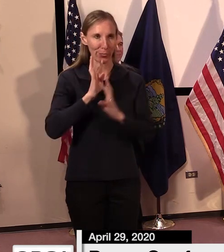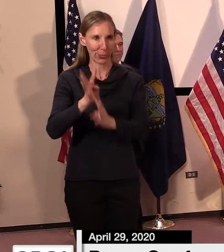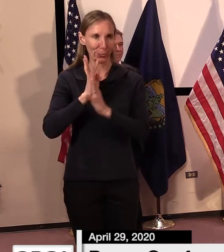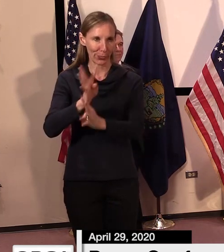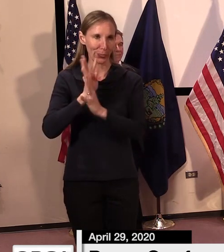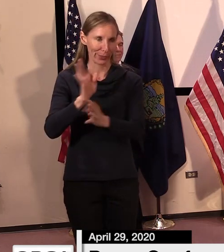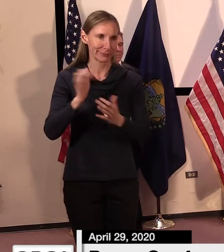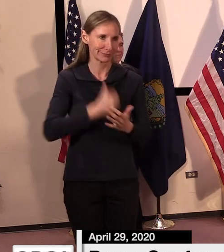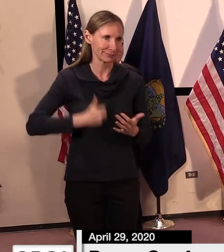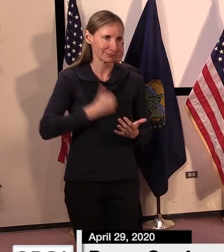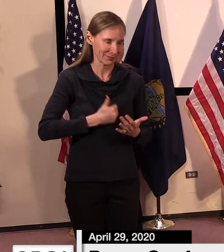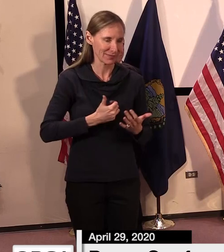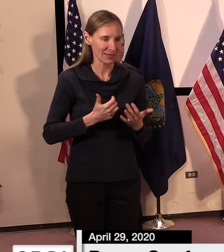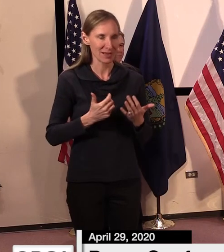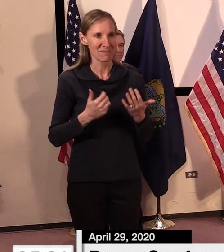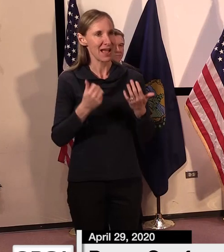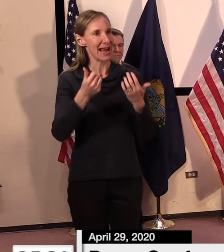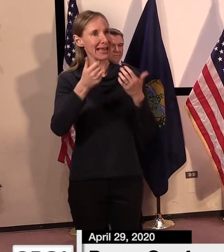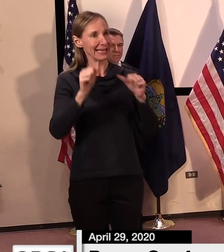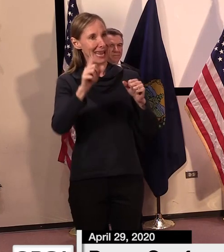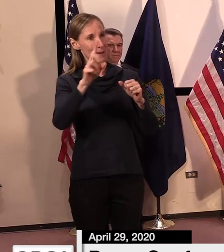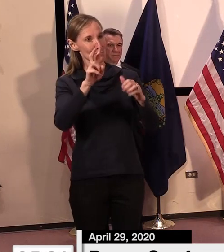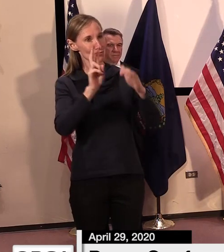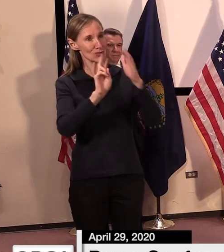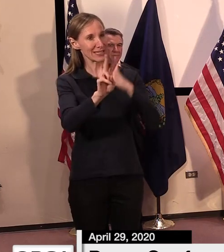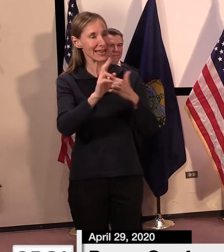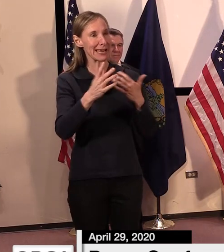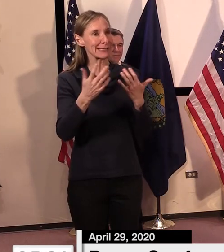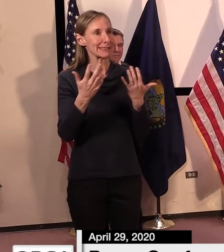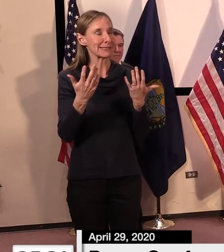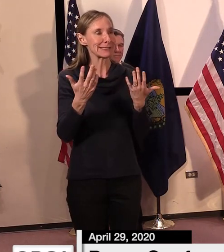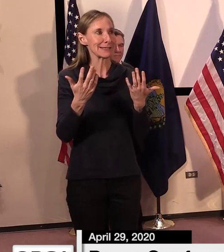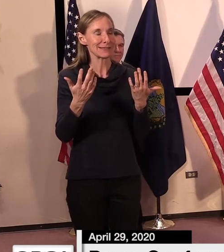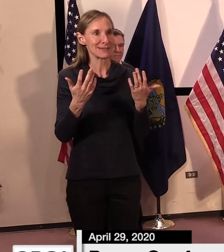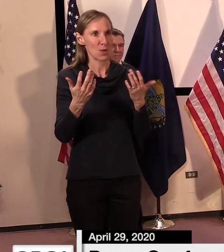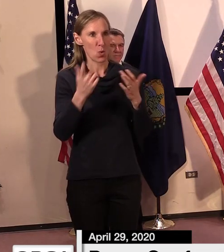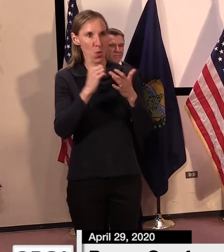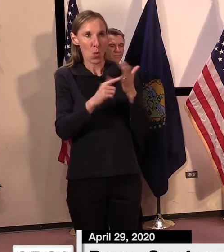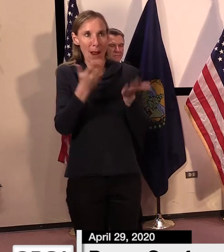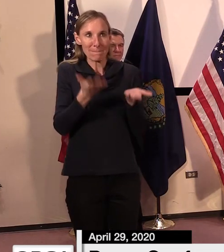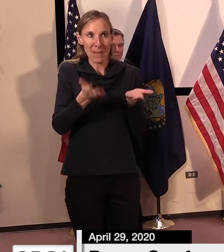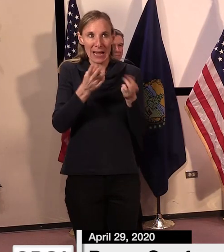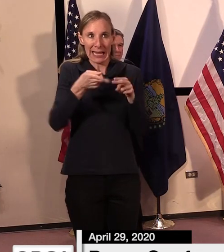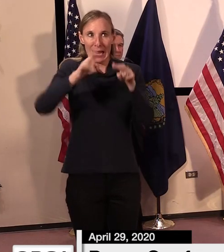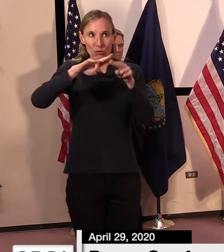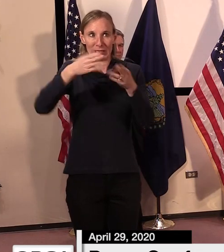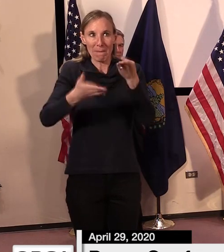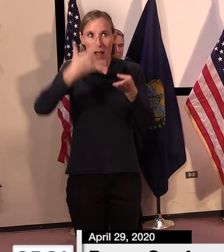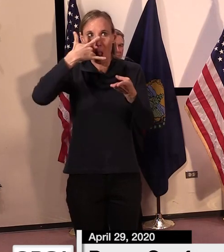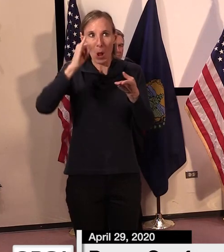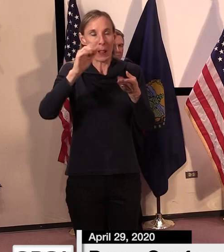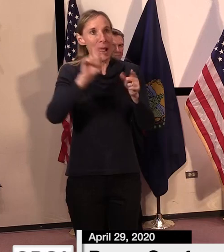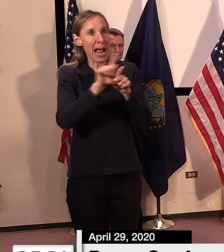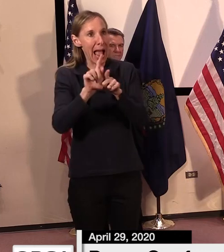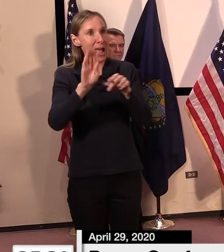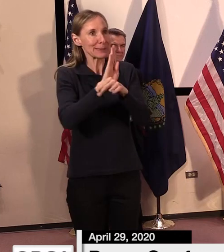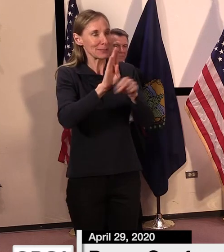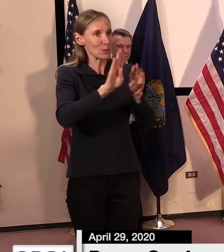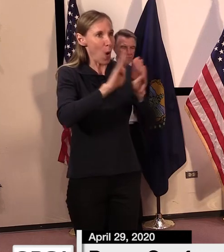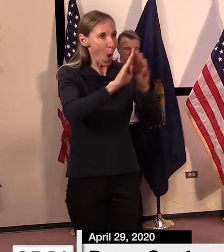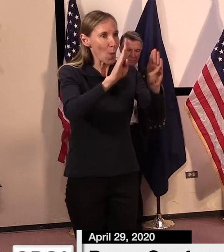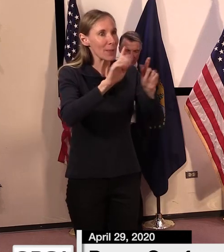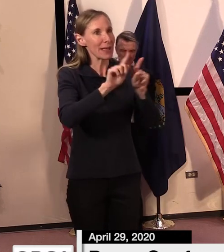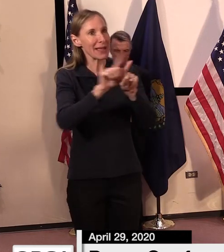predict and even quantify what might be the increase? Thank you for